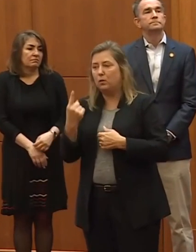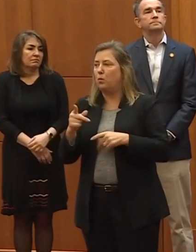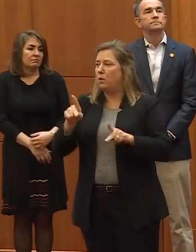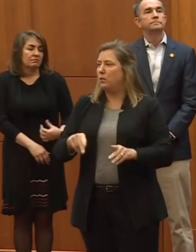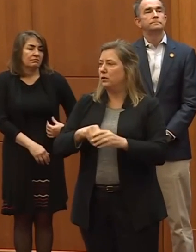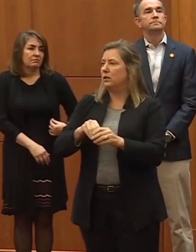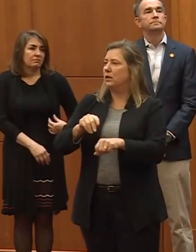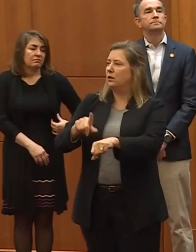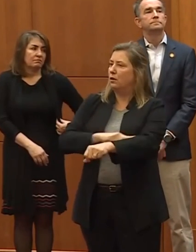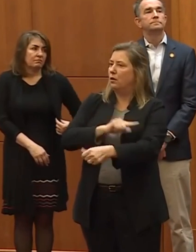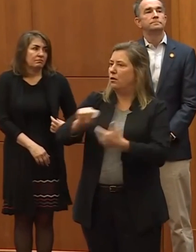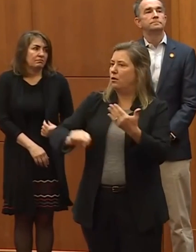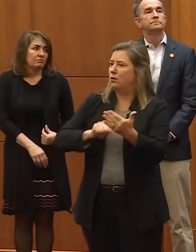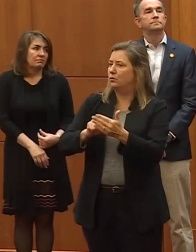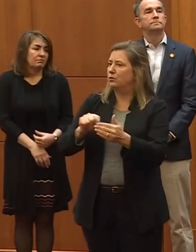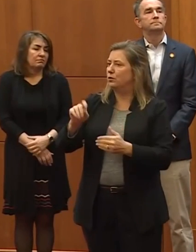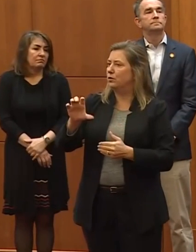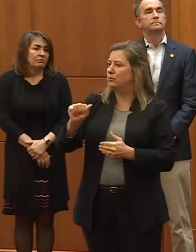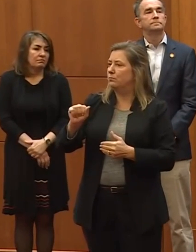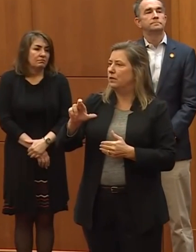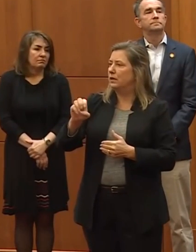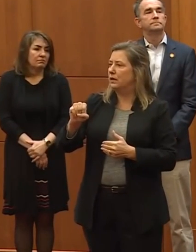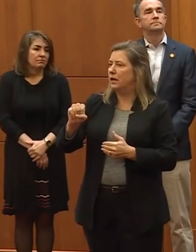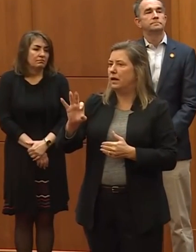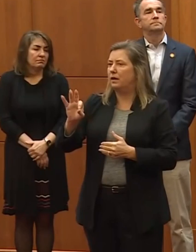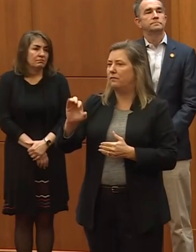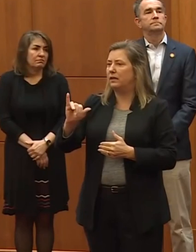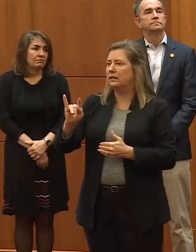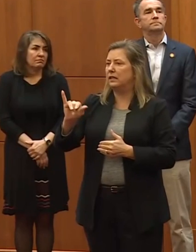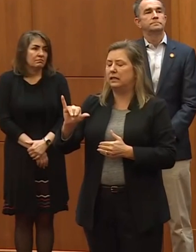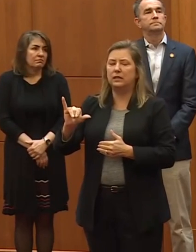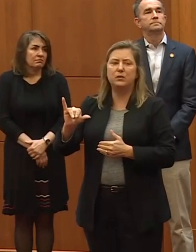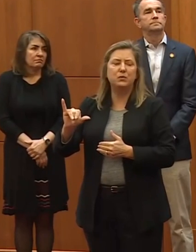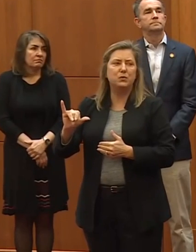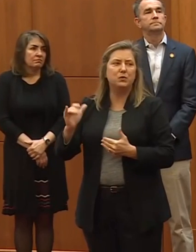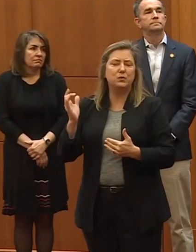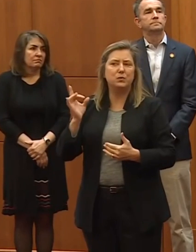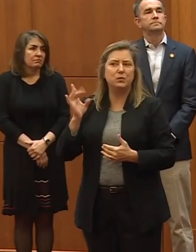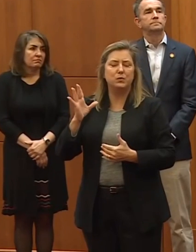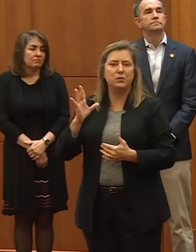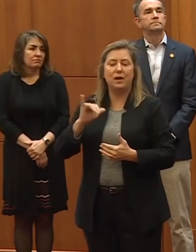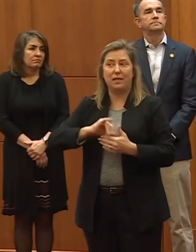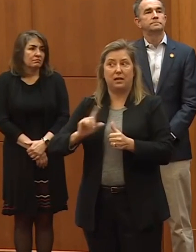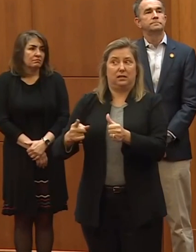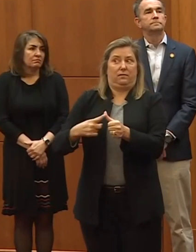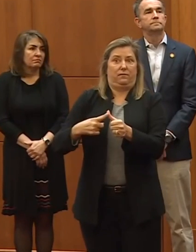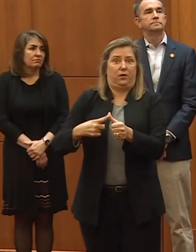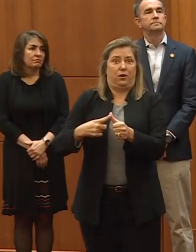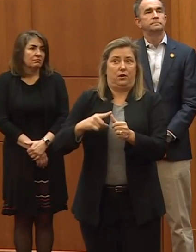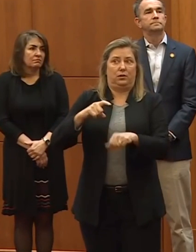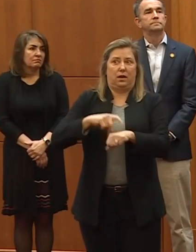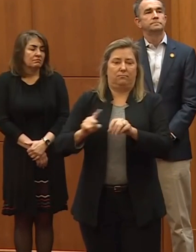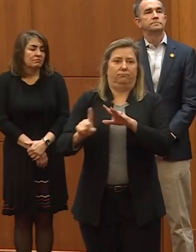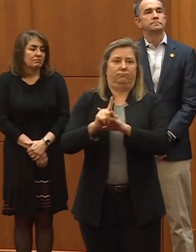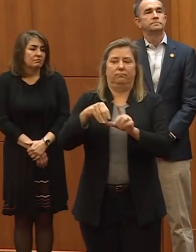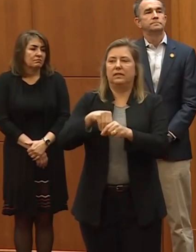facility. And this is very concerning. This is our first case in a skilled nursing